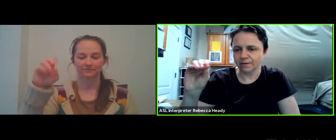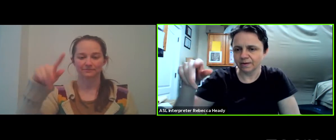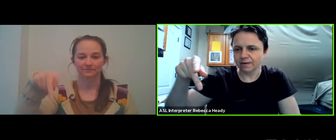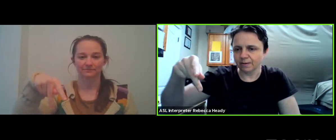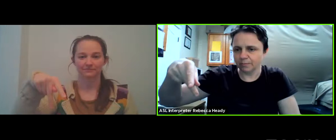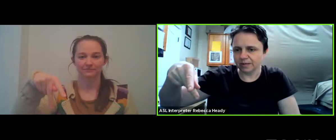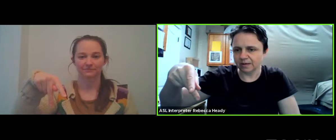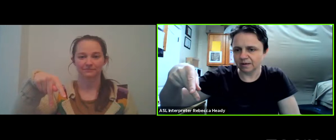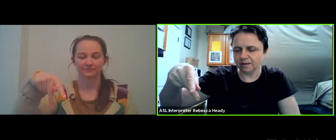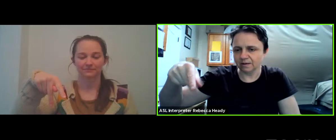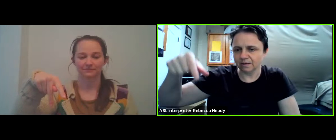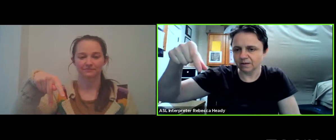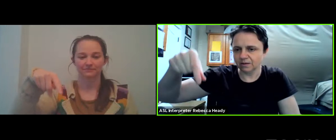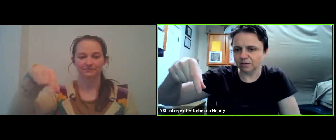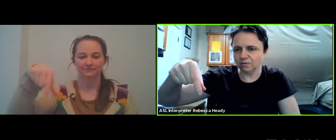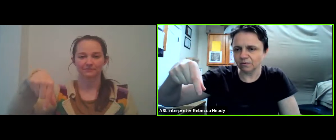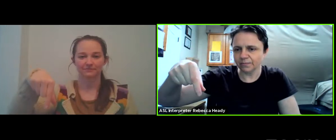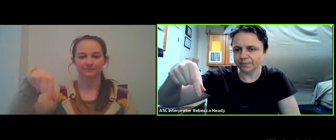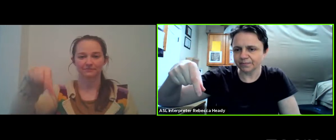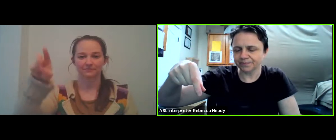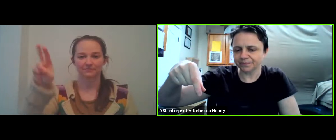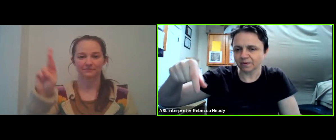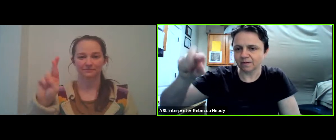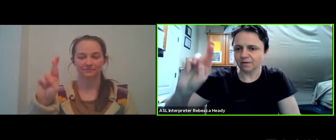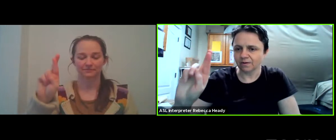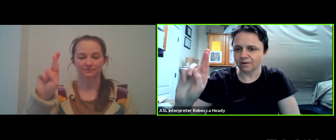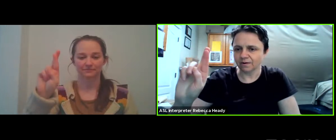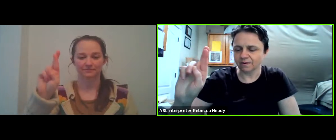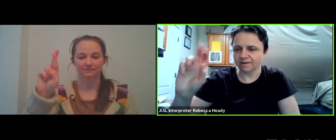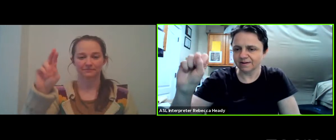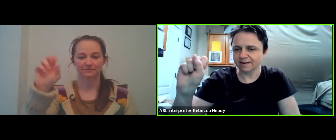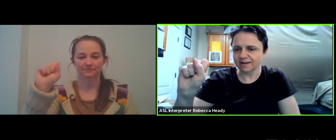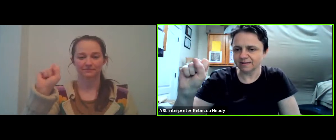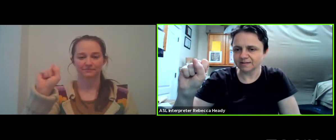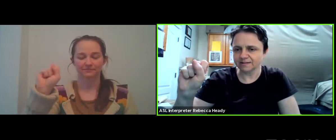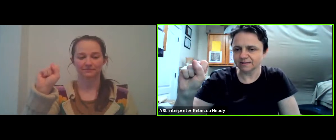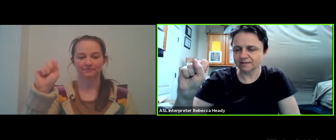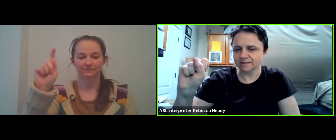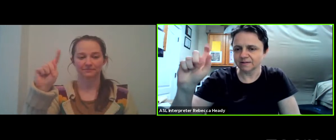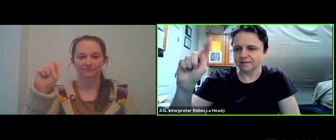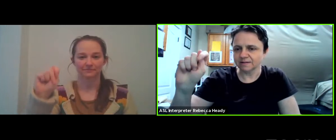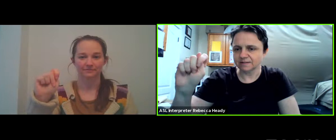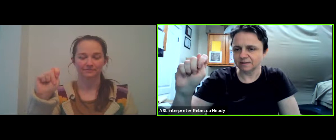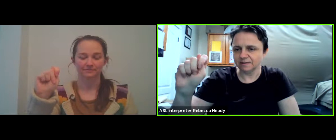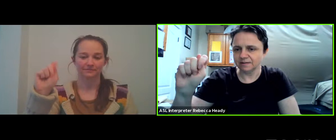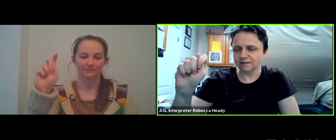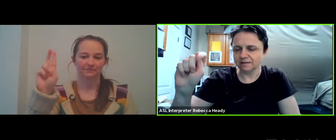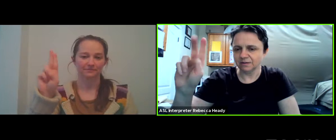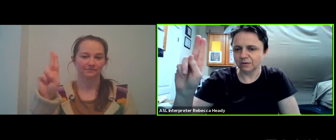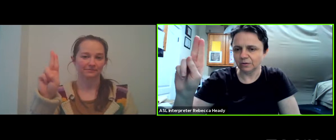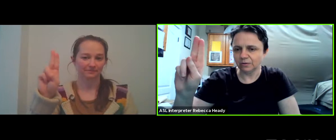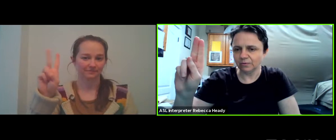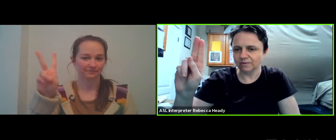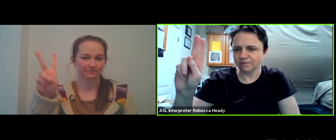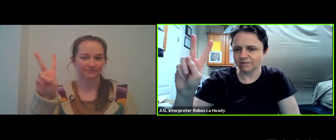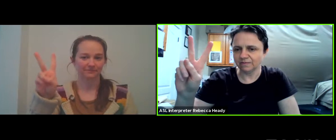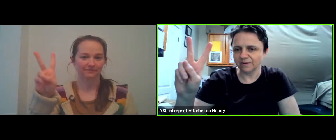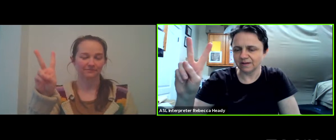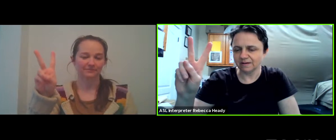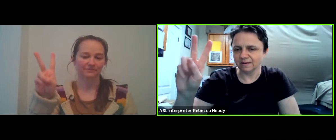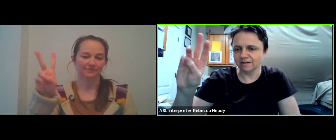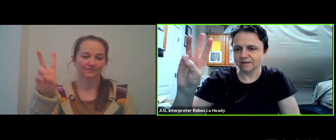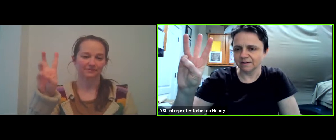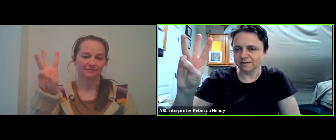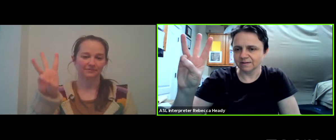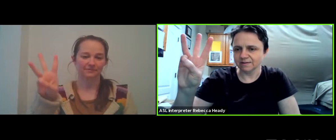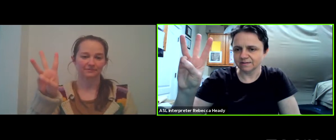O, P, Q, R, S, T, U,